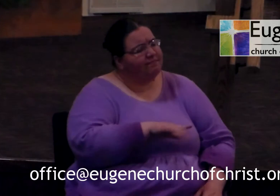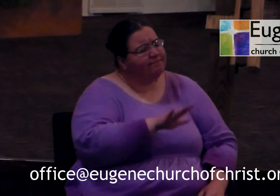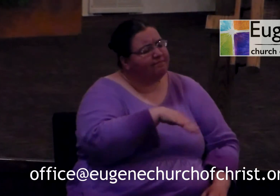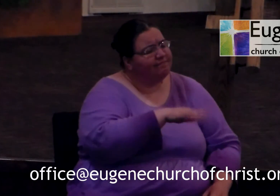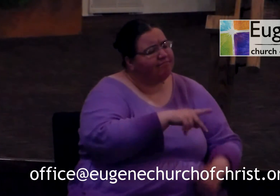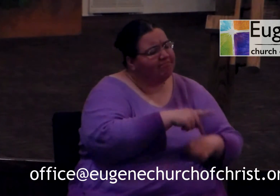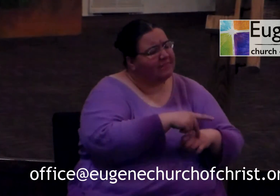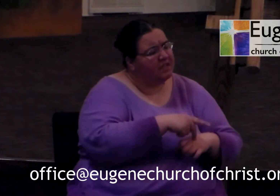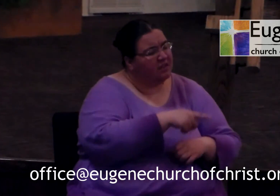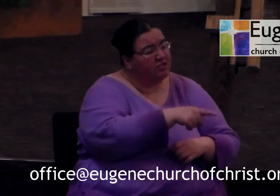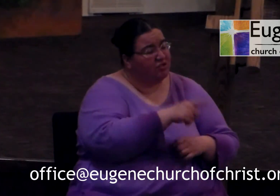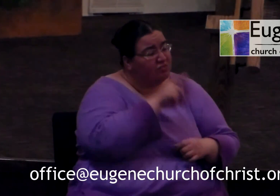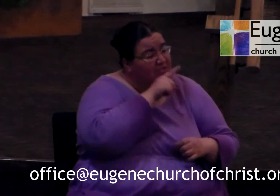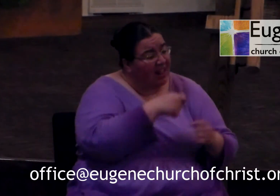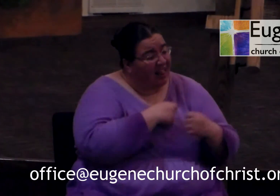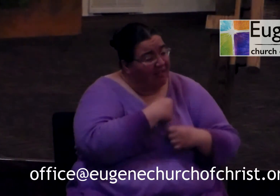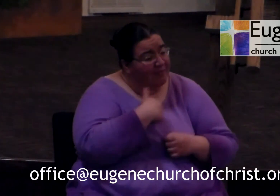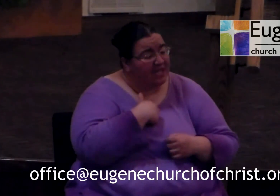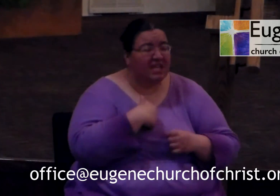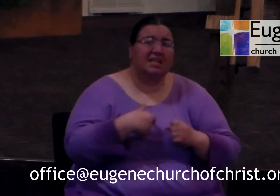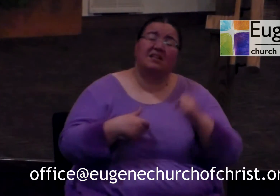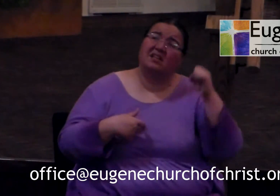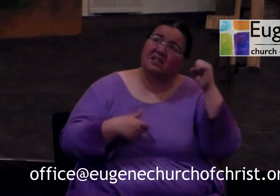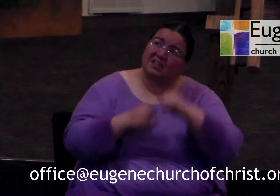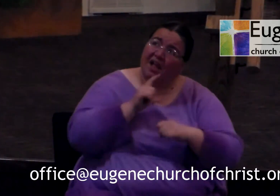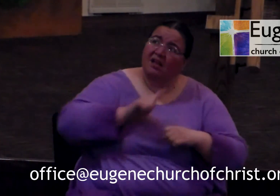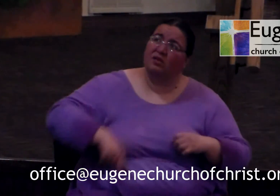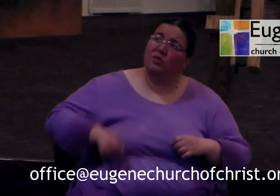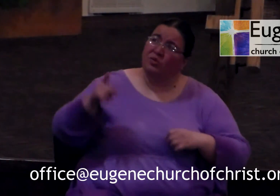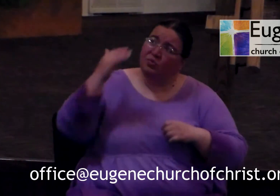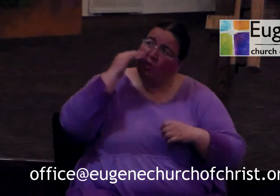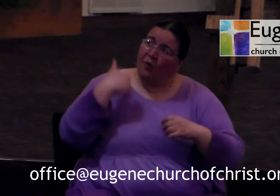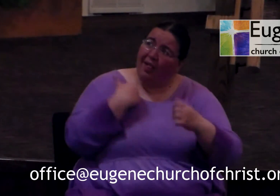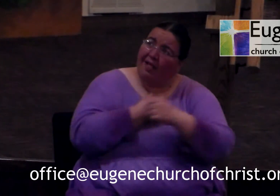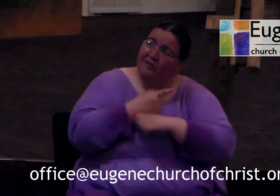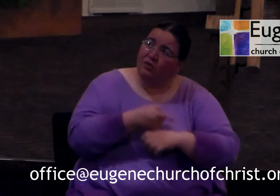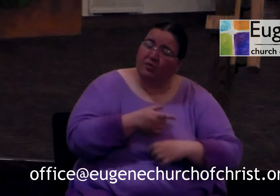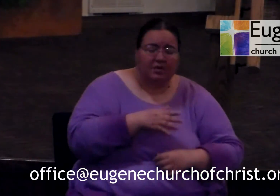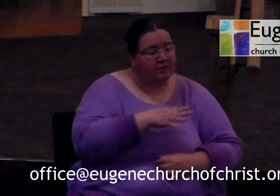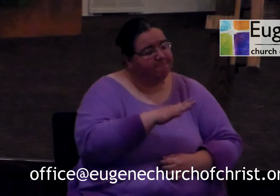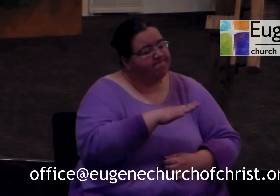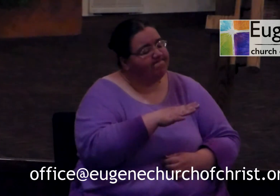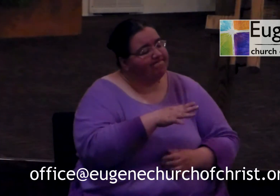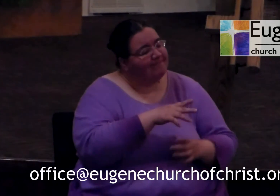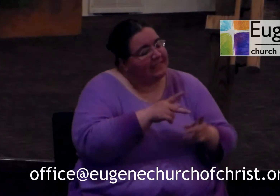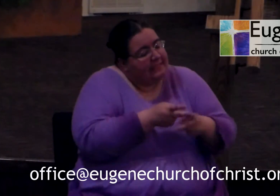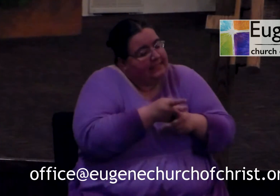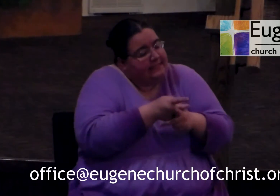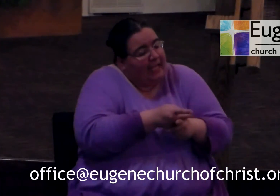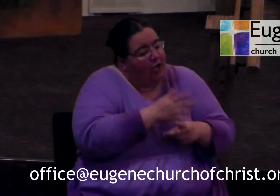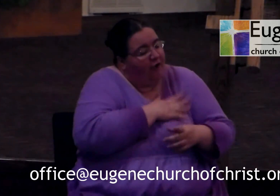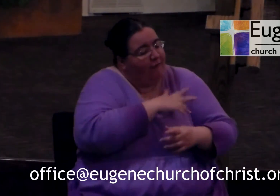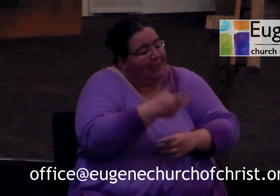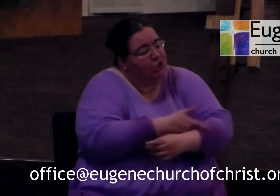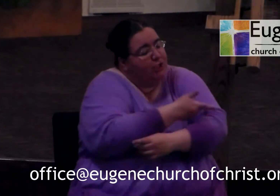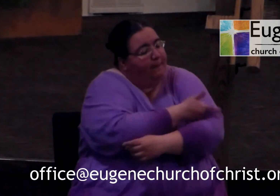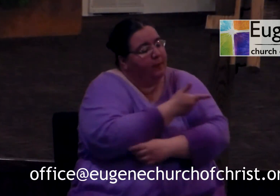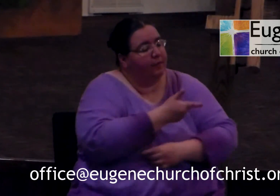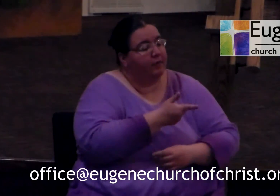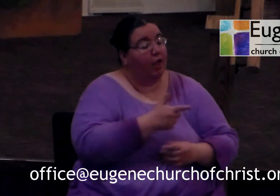answered, yes, Lord, you know that I love you. And Jesus said, take care of my sheep. And then a third time he said to him, Simon, son of